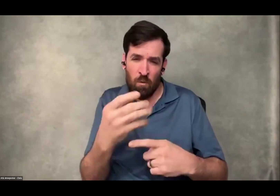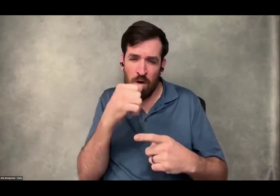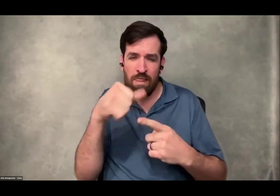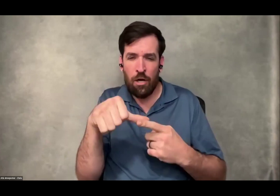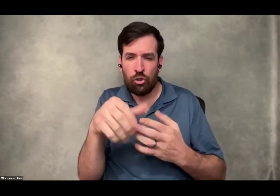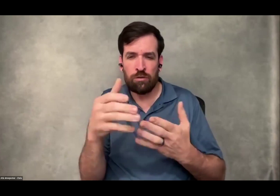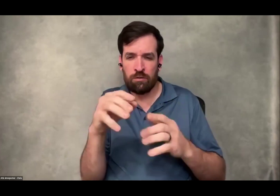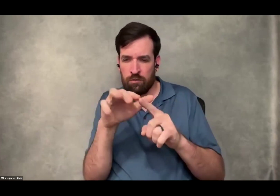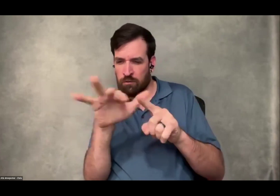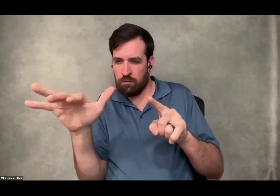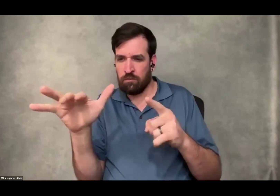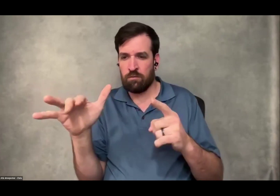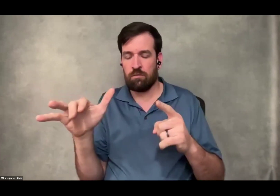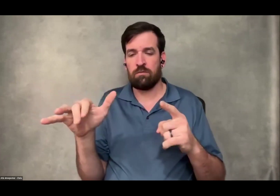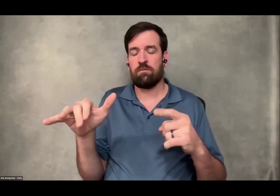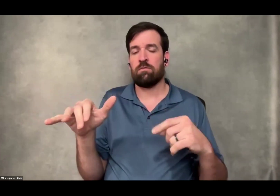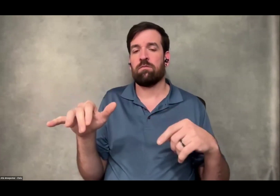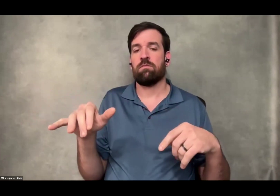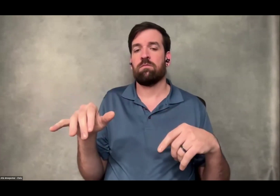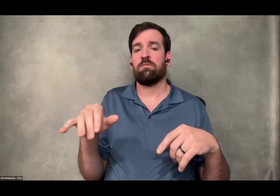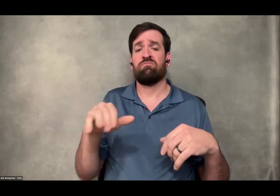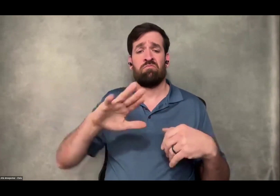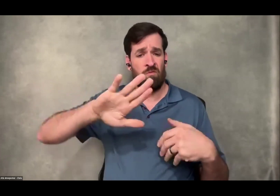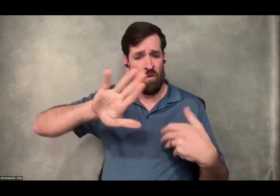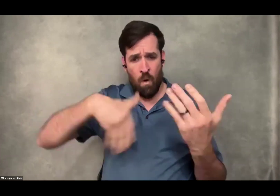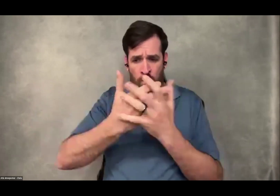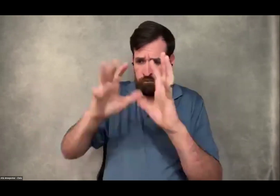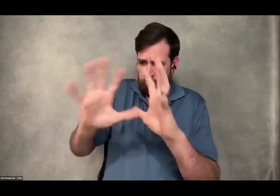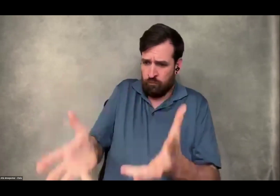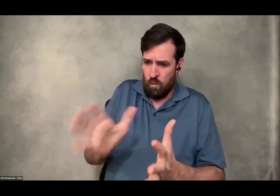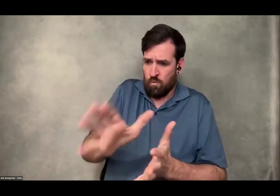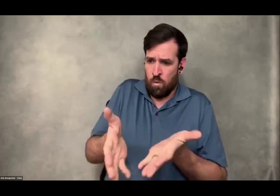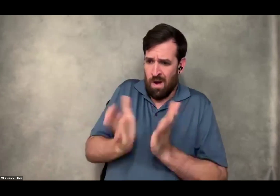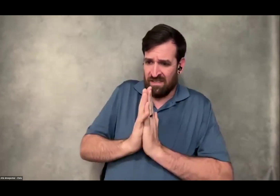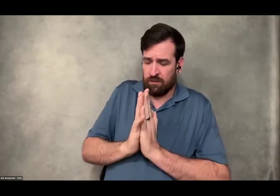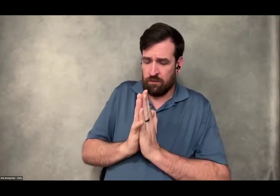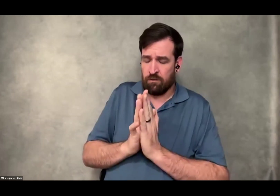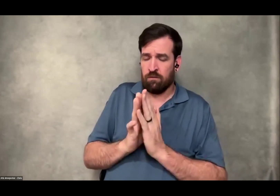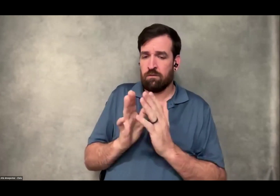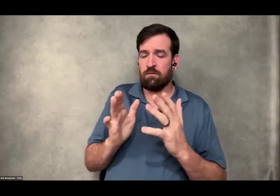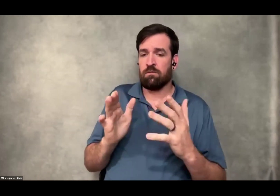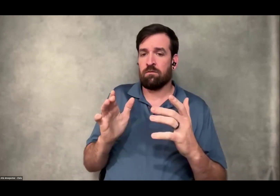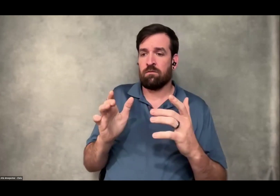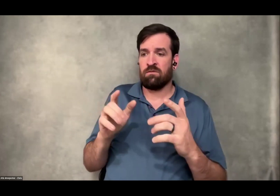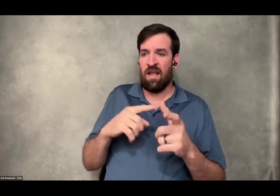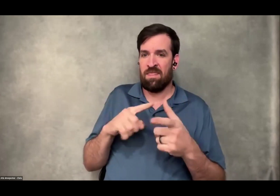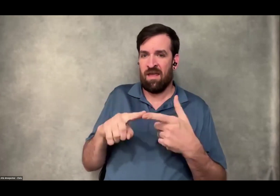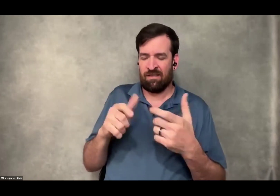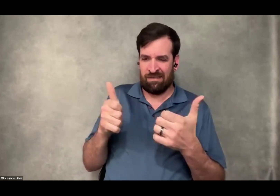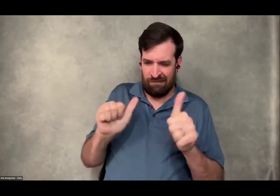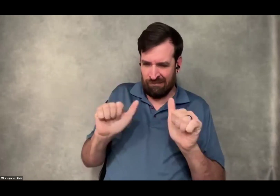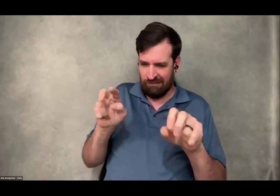long, and it breaks up all your requests, and then it tries to guess the